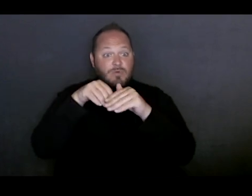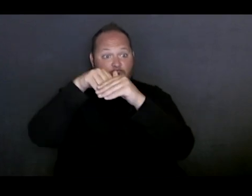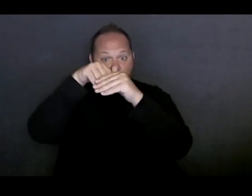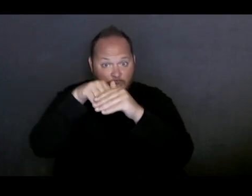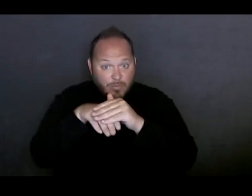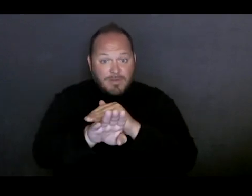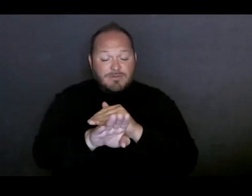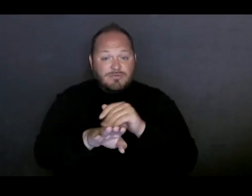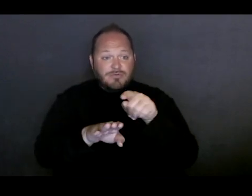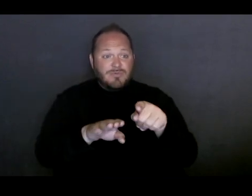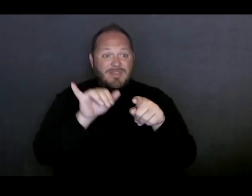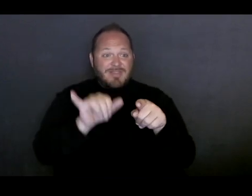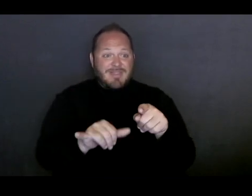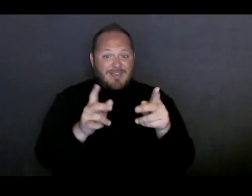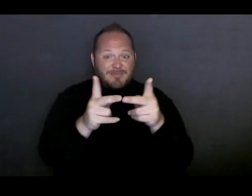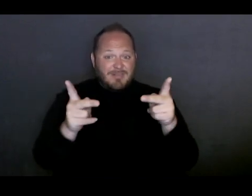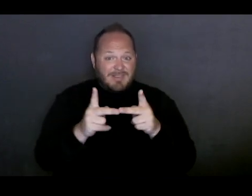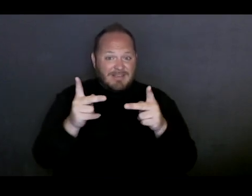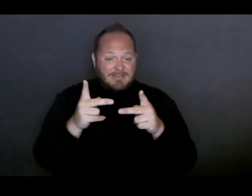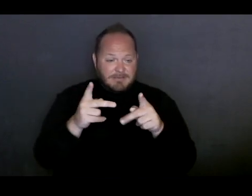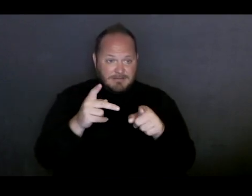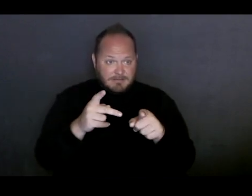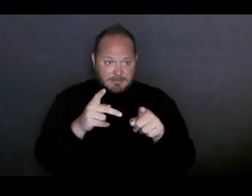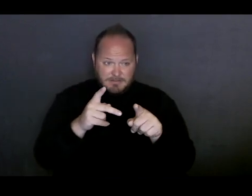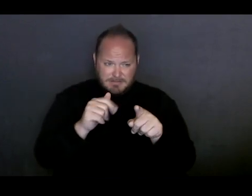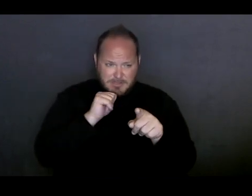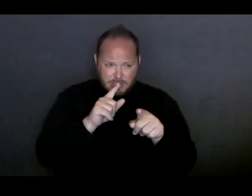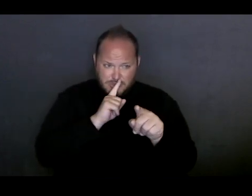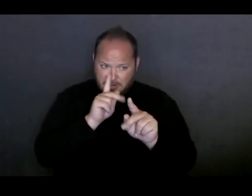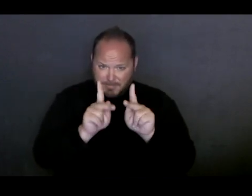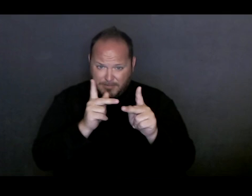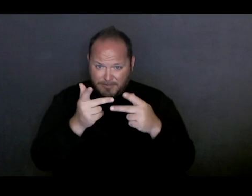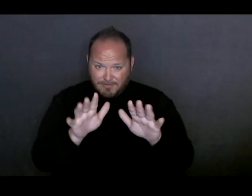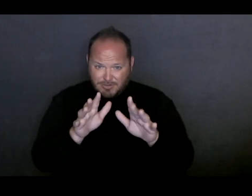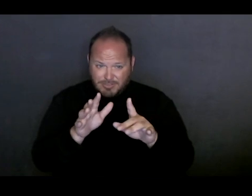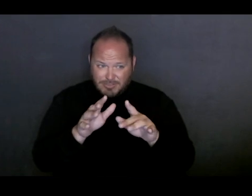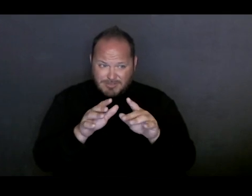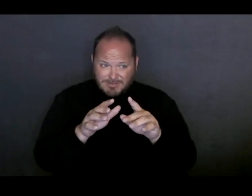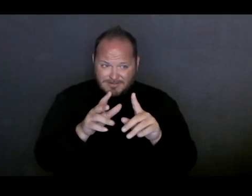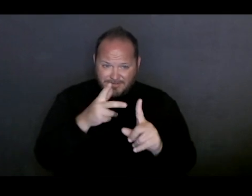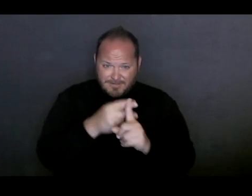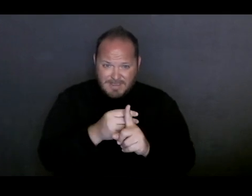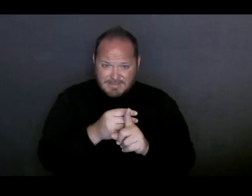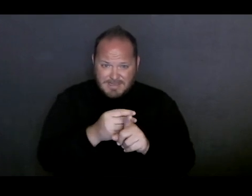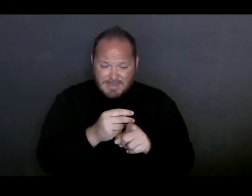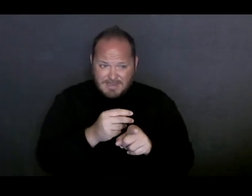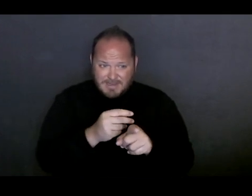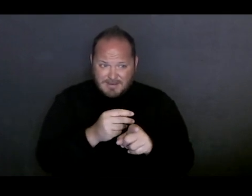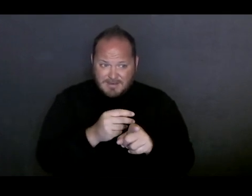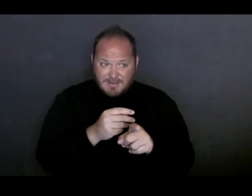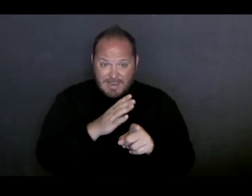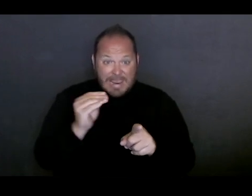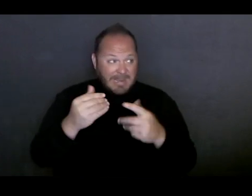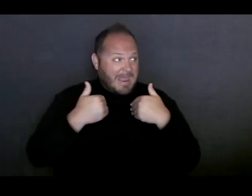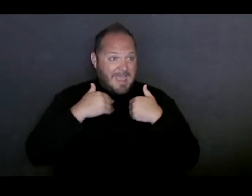people are unvaccinated and there's an airborne communicable disease, then that space is not accessible. And I actually think there's a